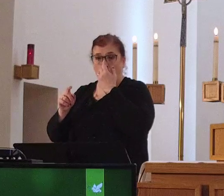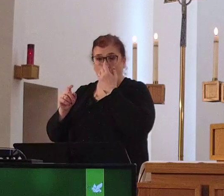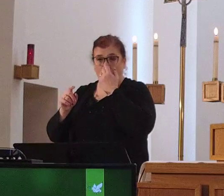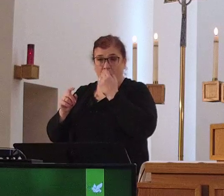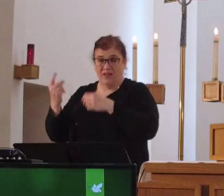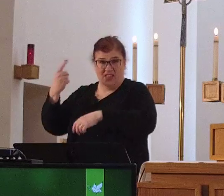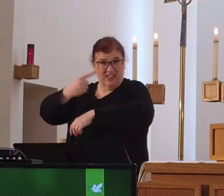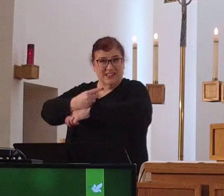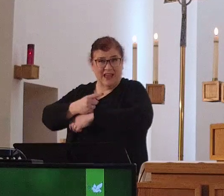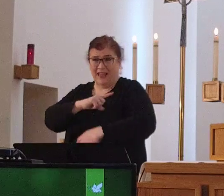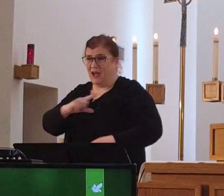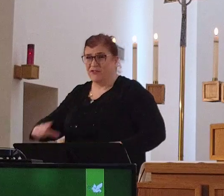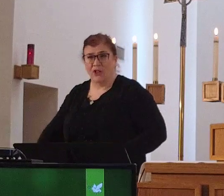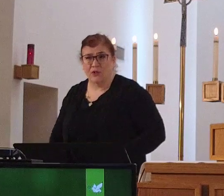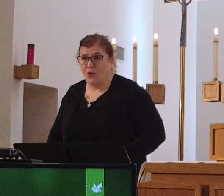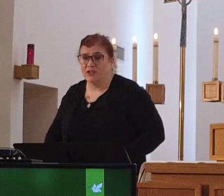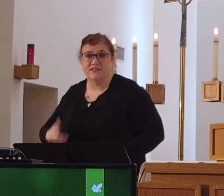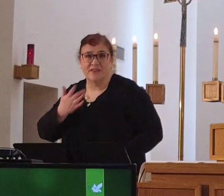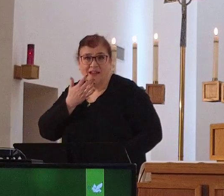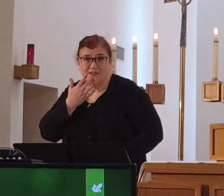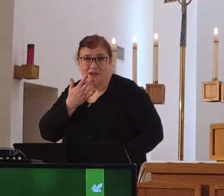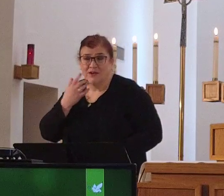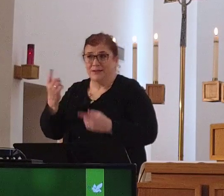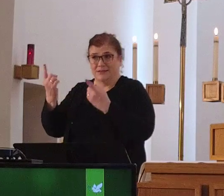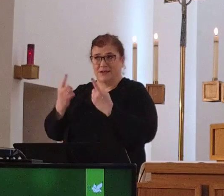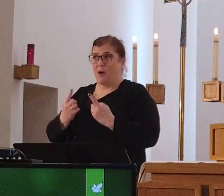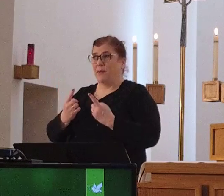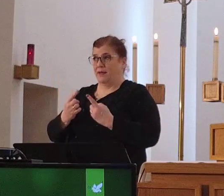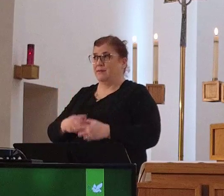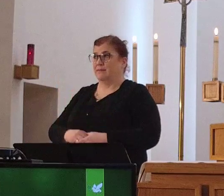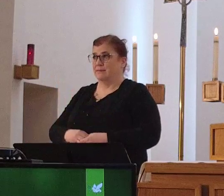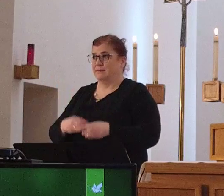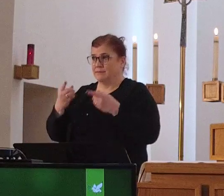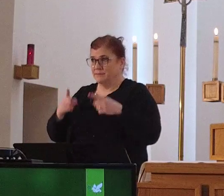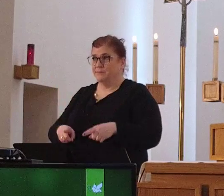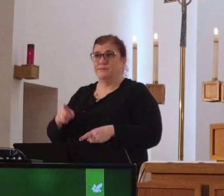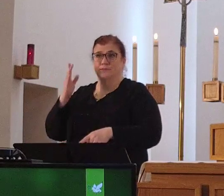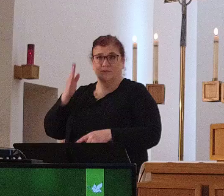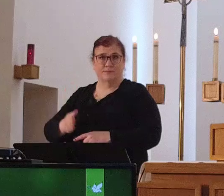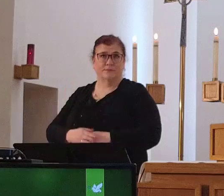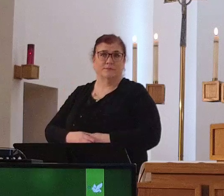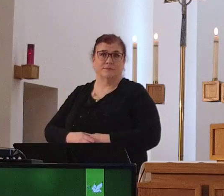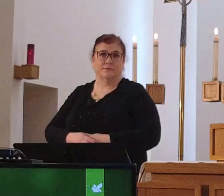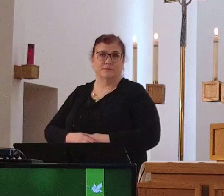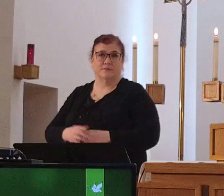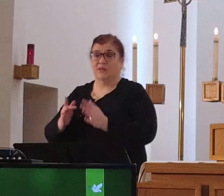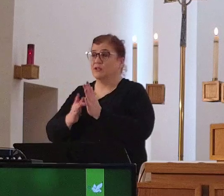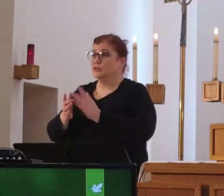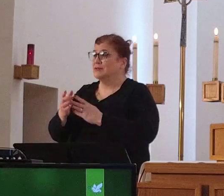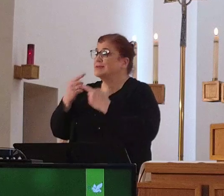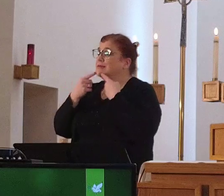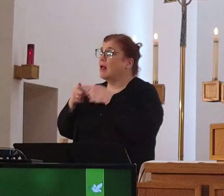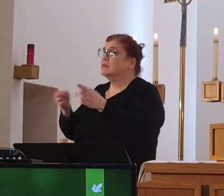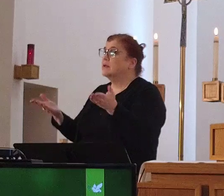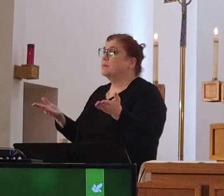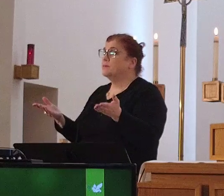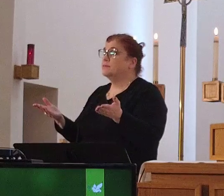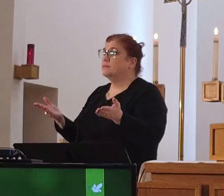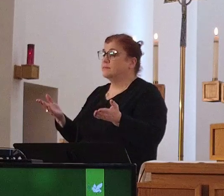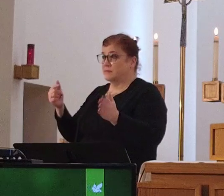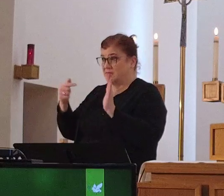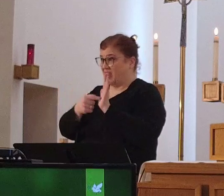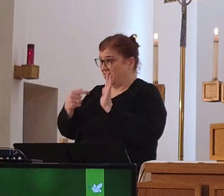that the day of the Lord's favor is coming. Then Jesus says to the people,